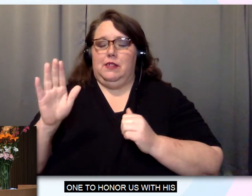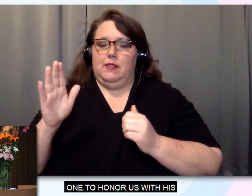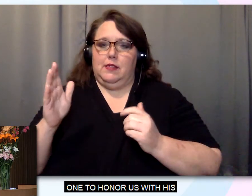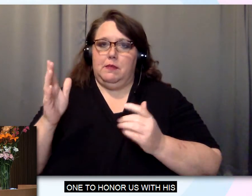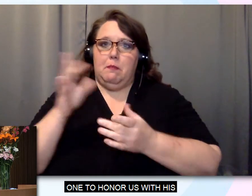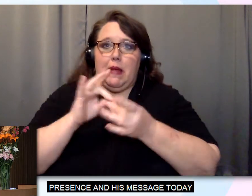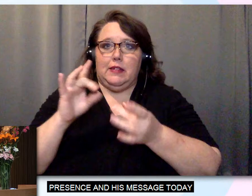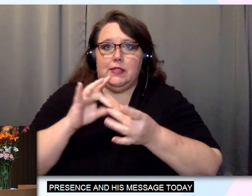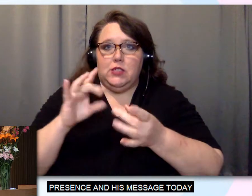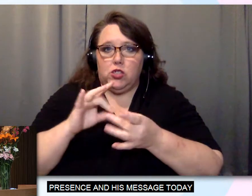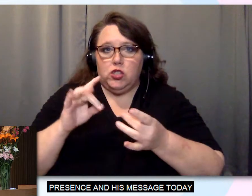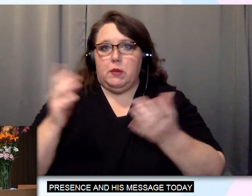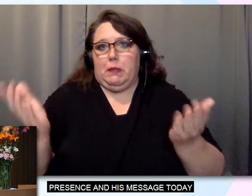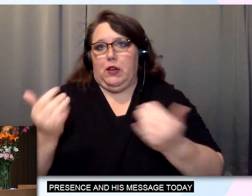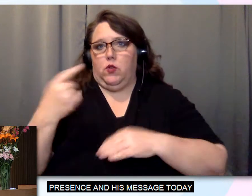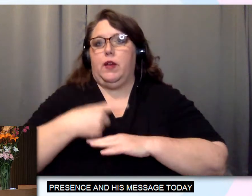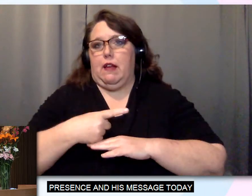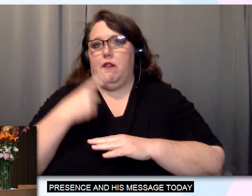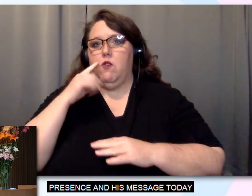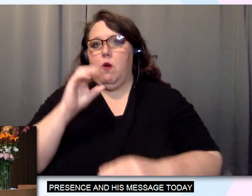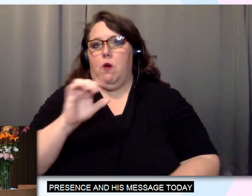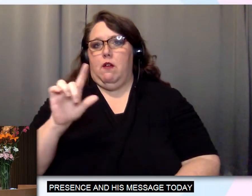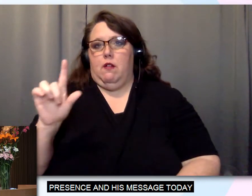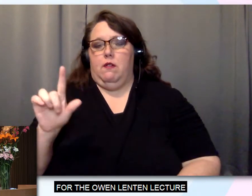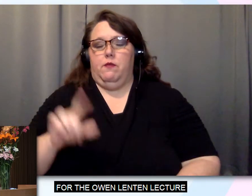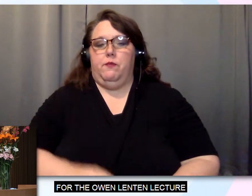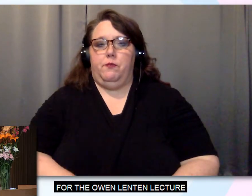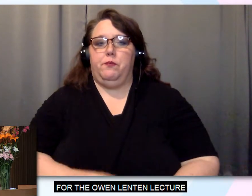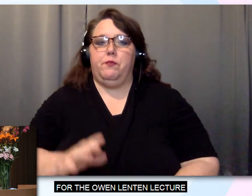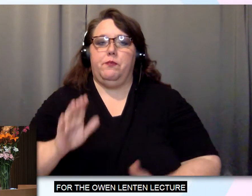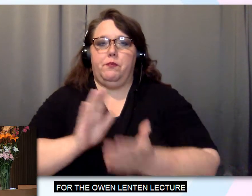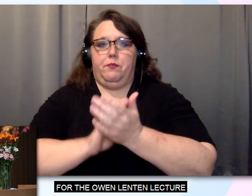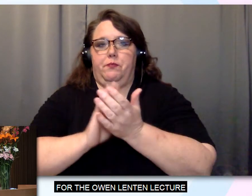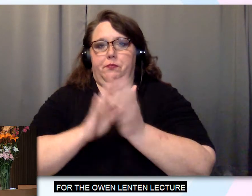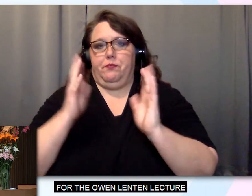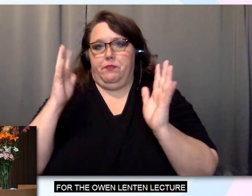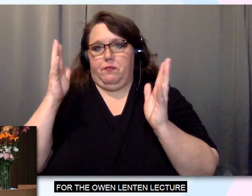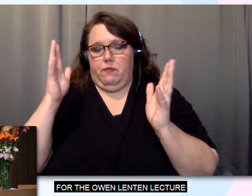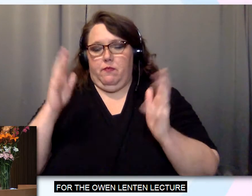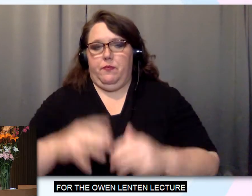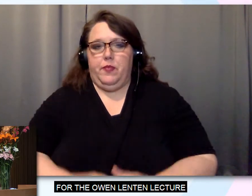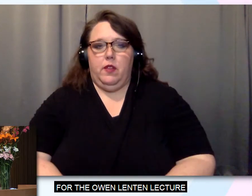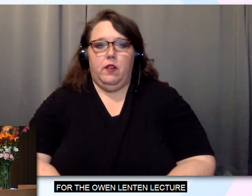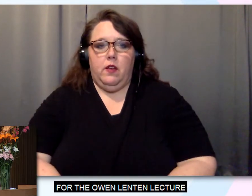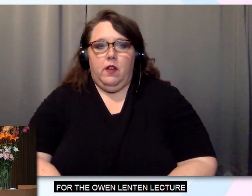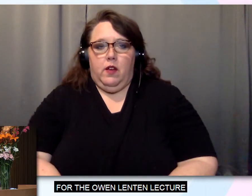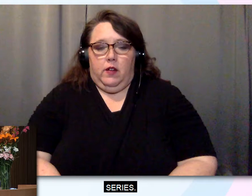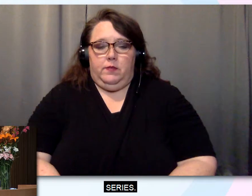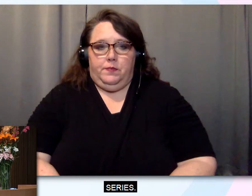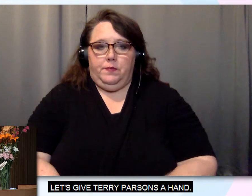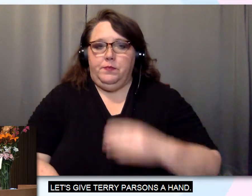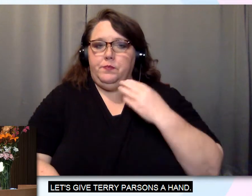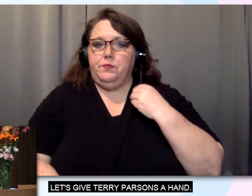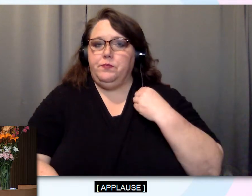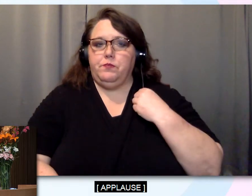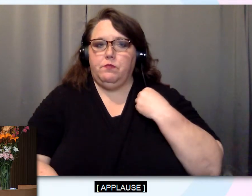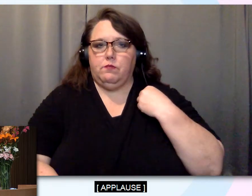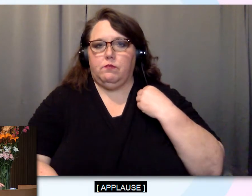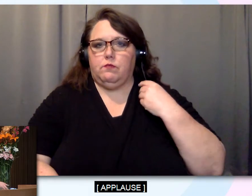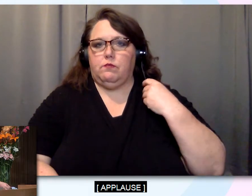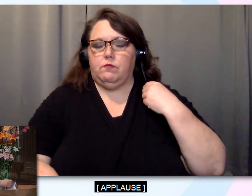honor us with his presence and his message today for the Owen Lenten Lecture Series. Let's give Terry Parsons a hand.